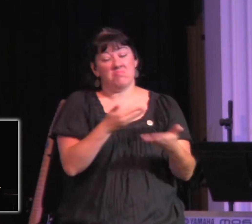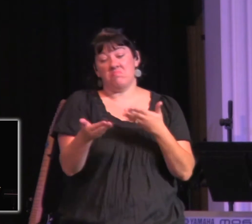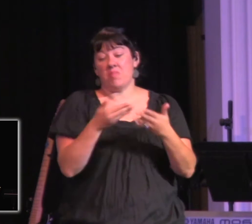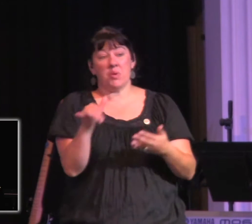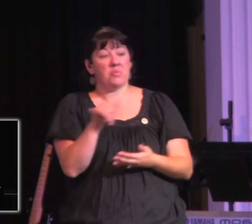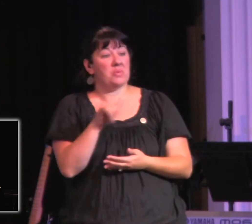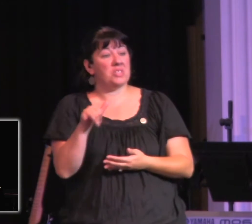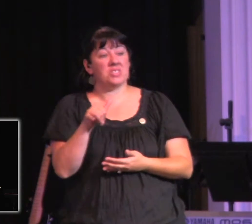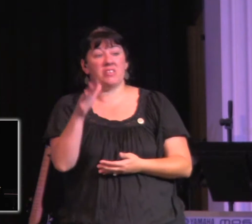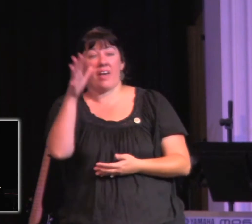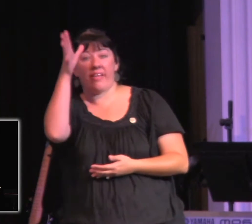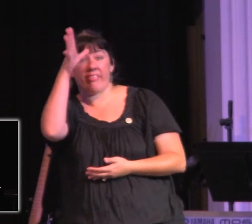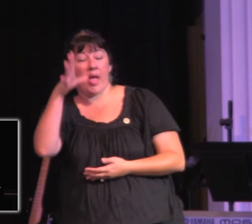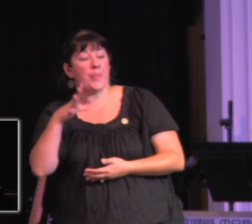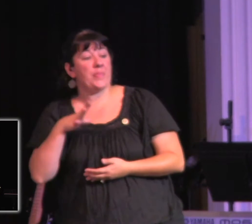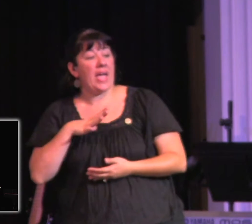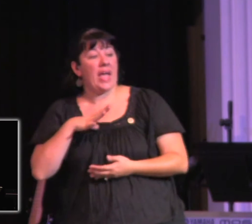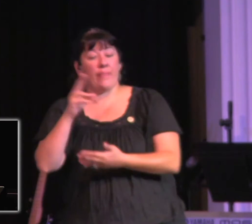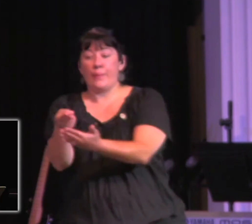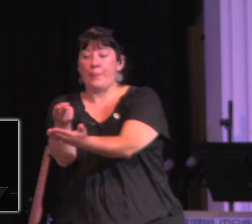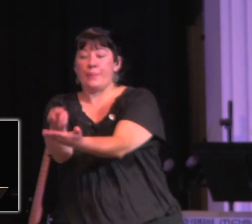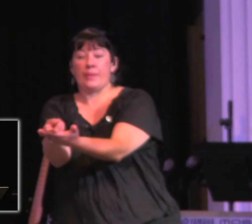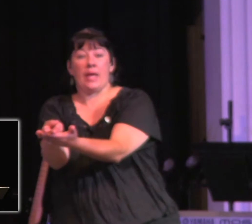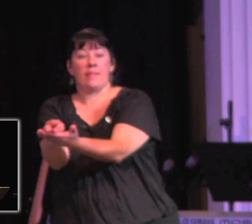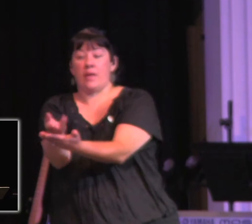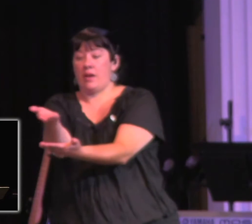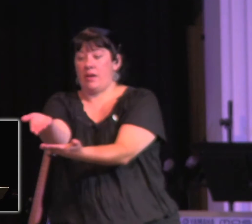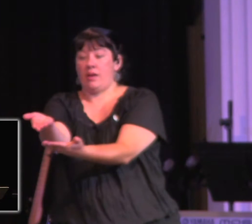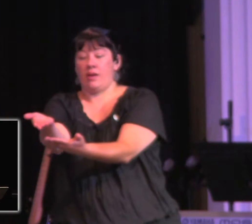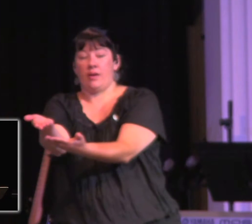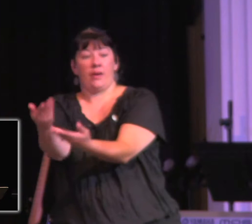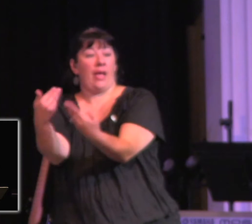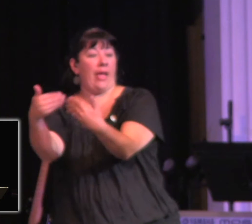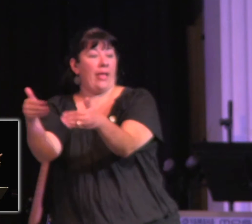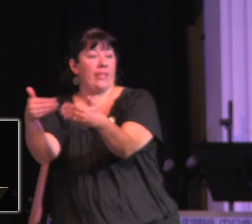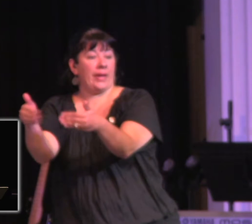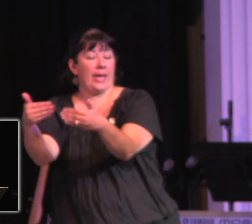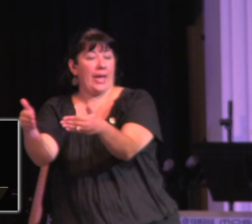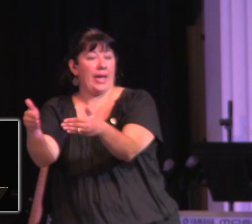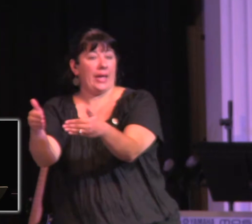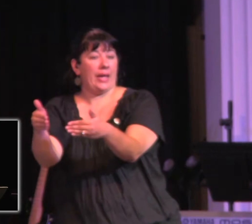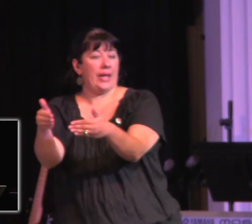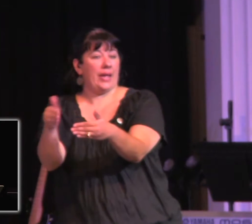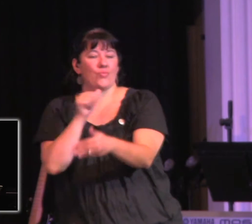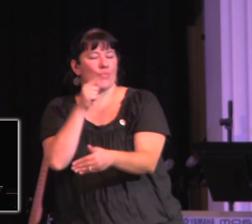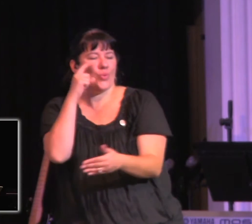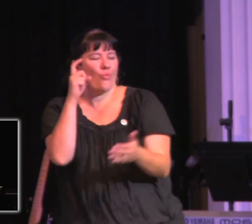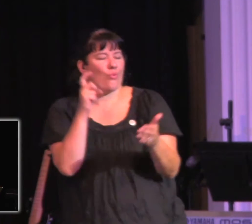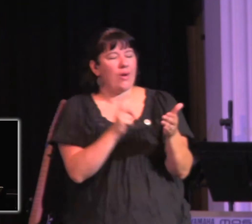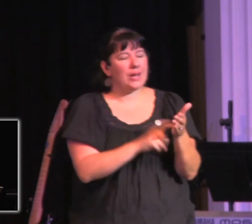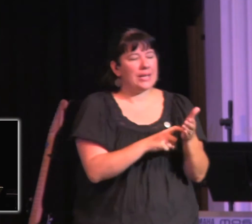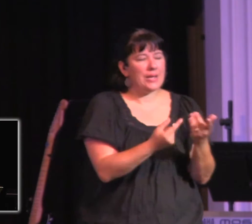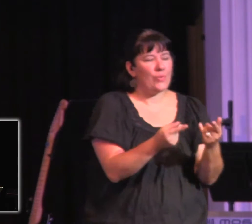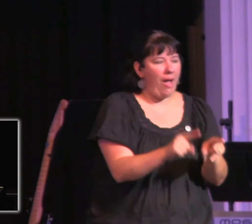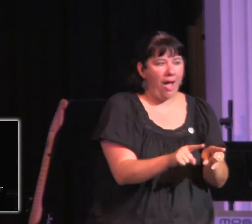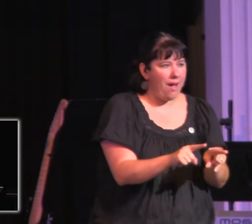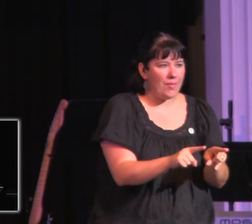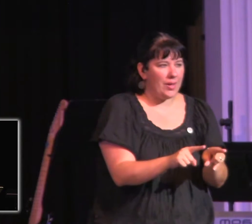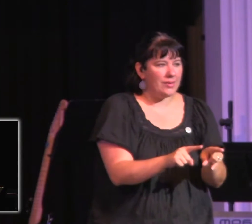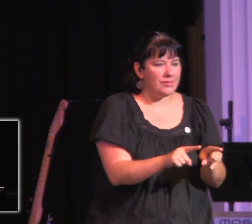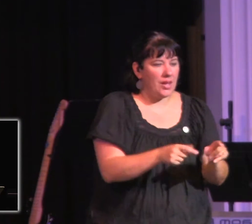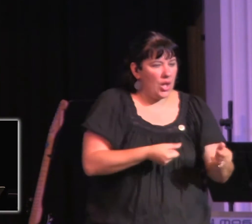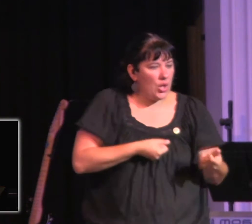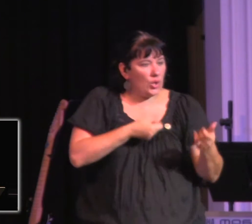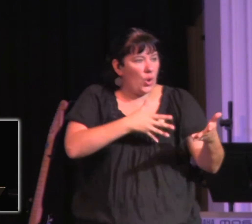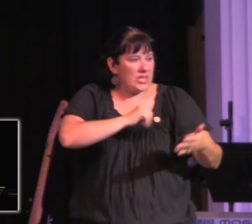what it was. We might not even remember what it was or think that it had such an impact on us. But the reality is we're